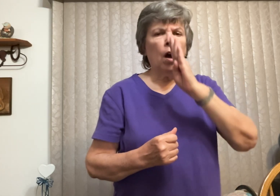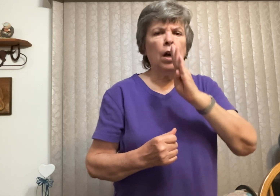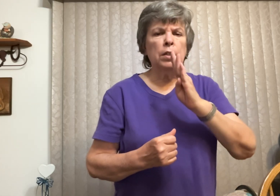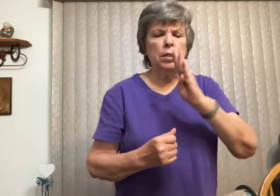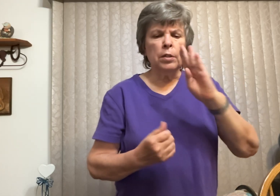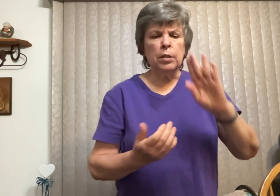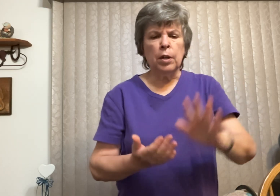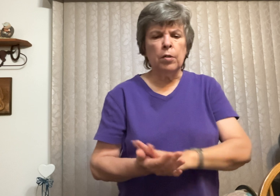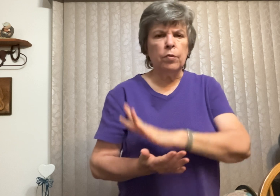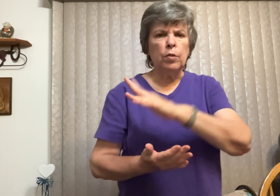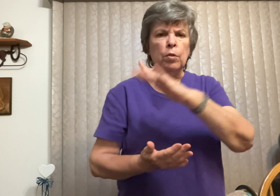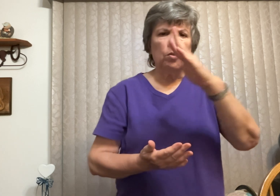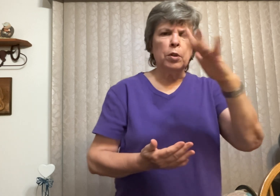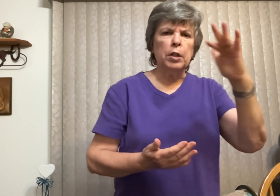God of glory,